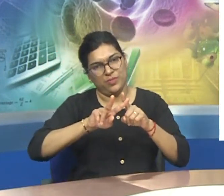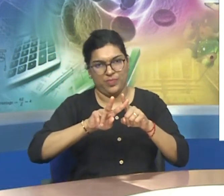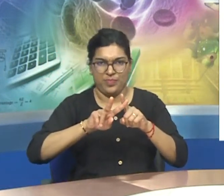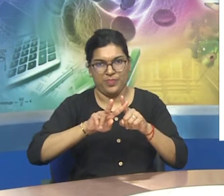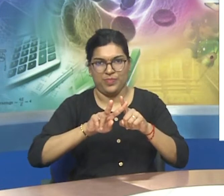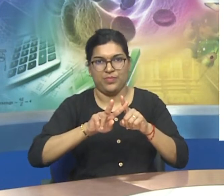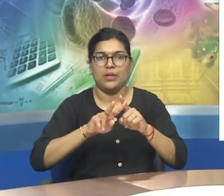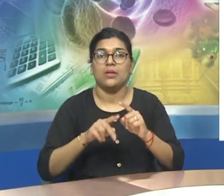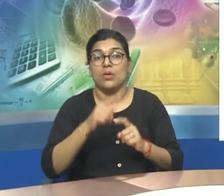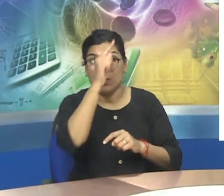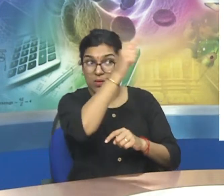together.